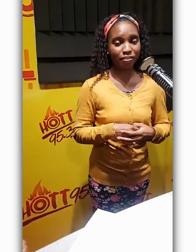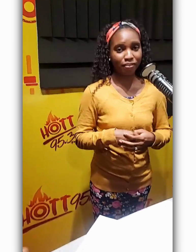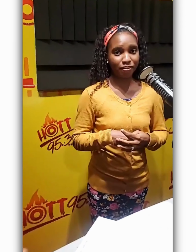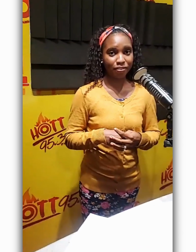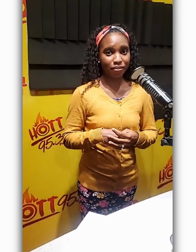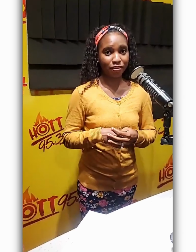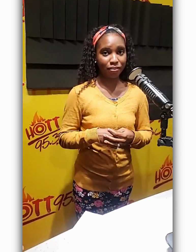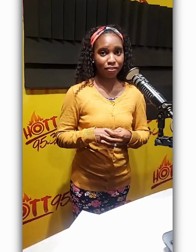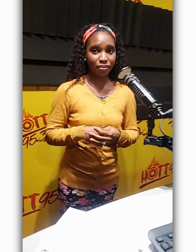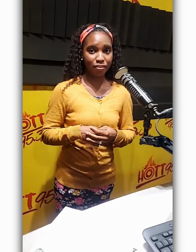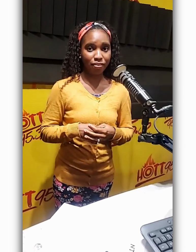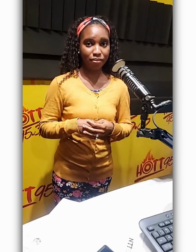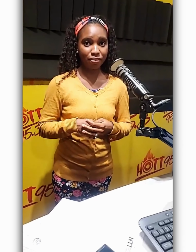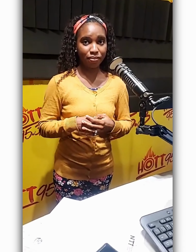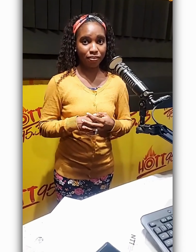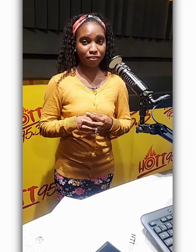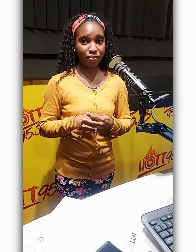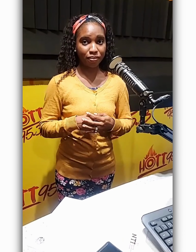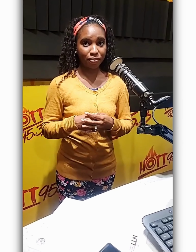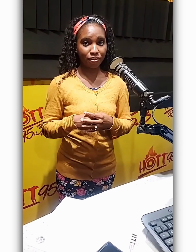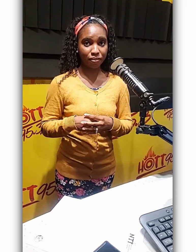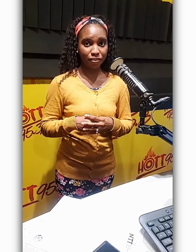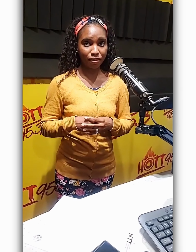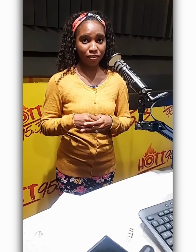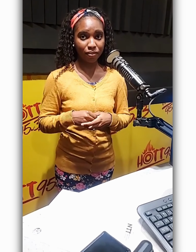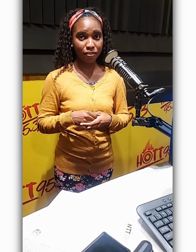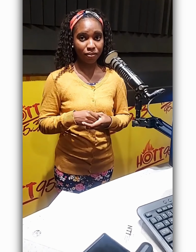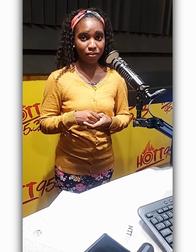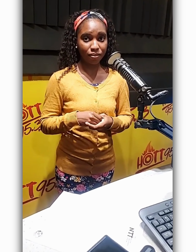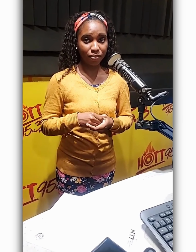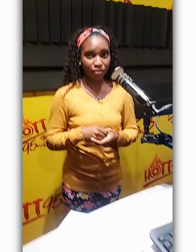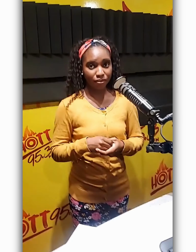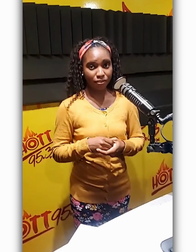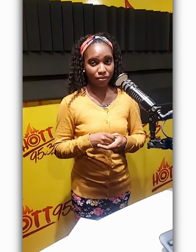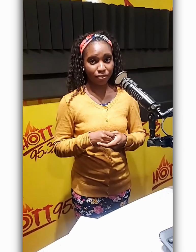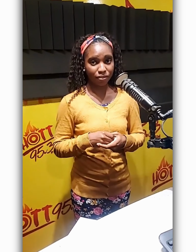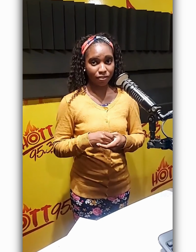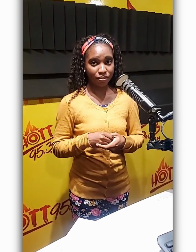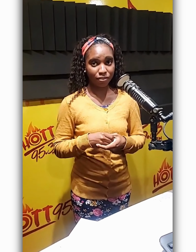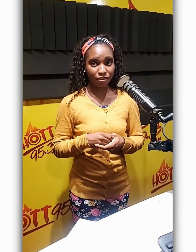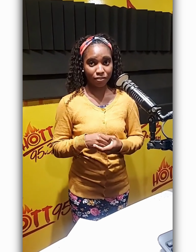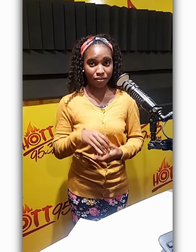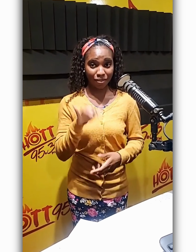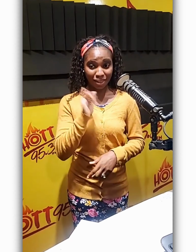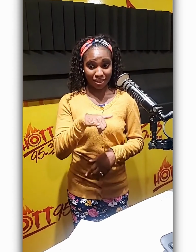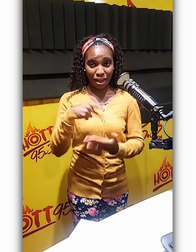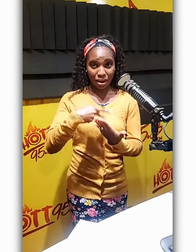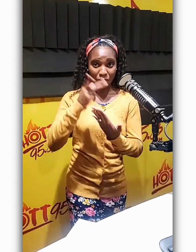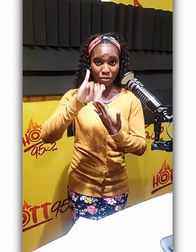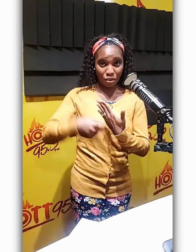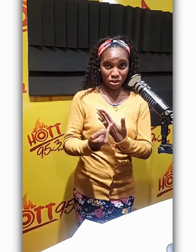What about this project inspired Dario to carry on even after that